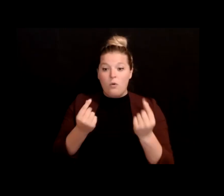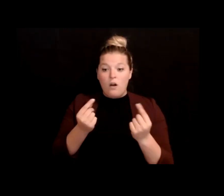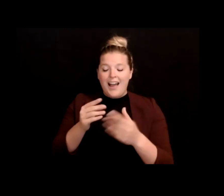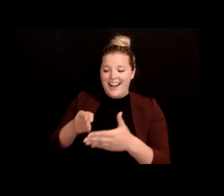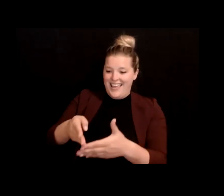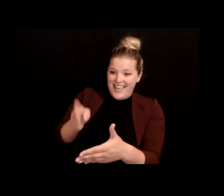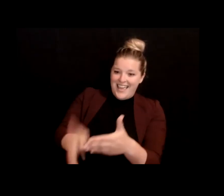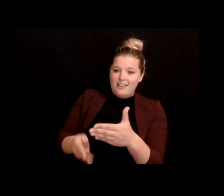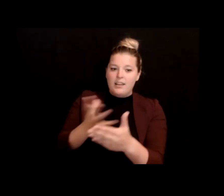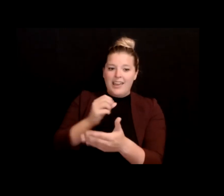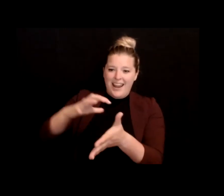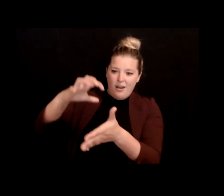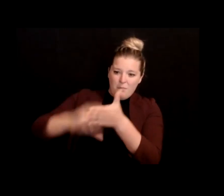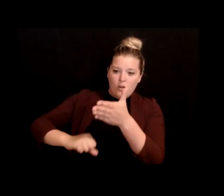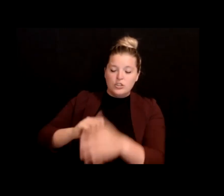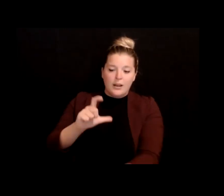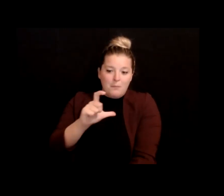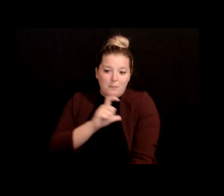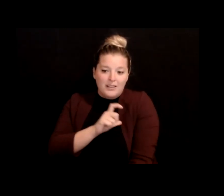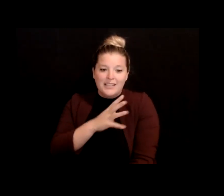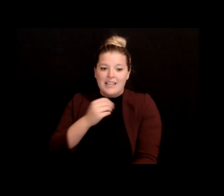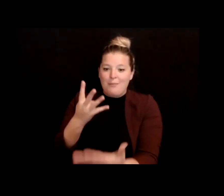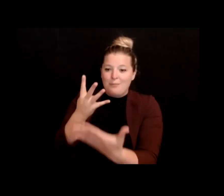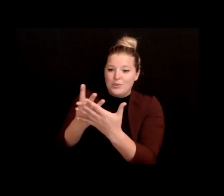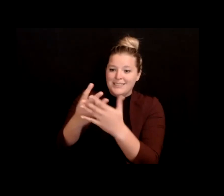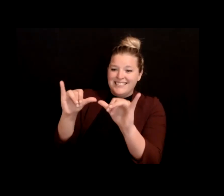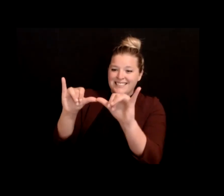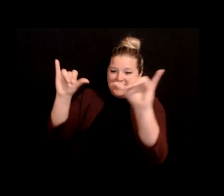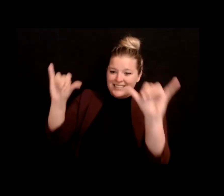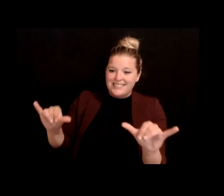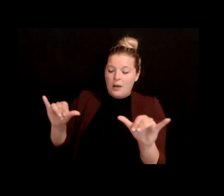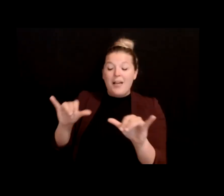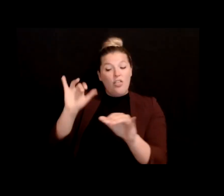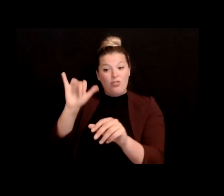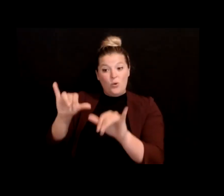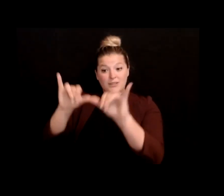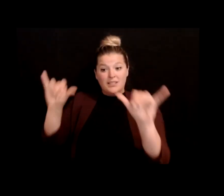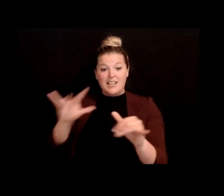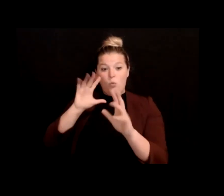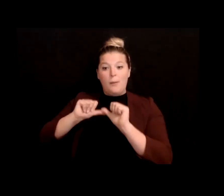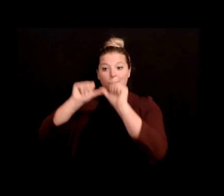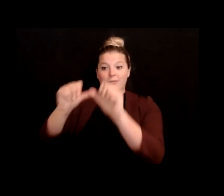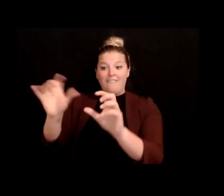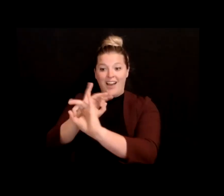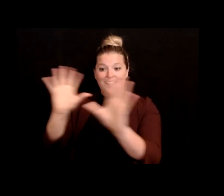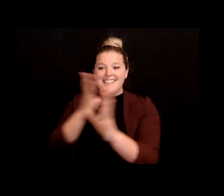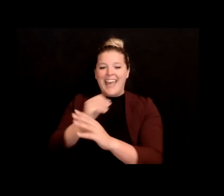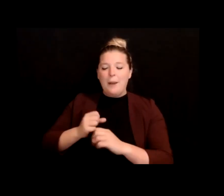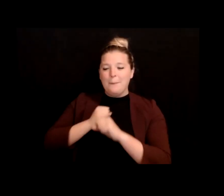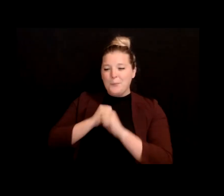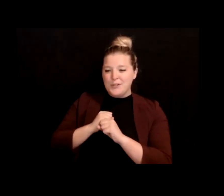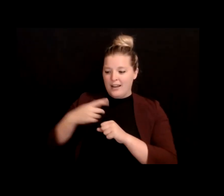the police and prison systems that enact and perpetuate violence while protecting the perpetrators of it.